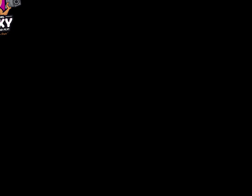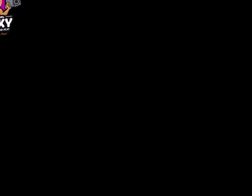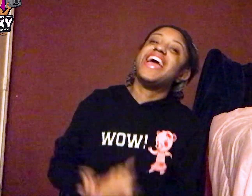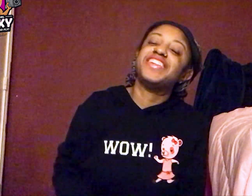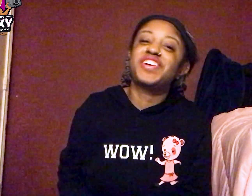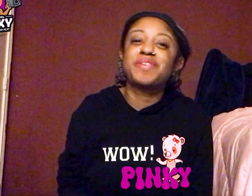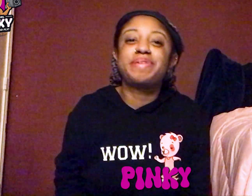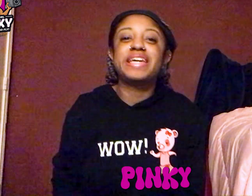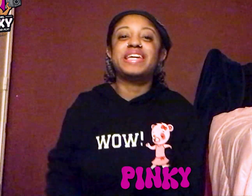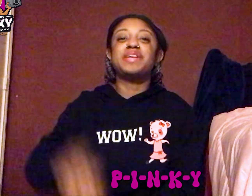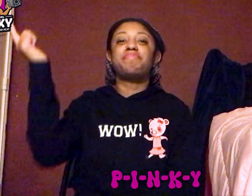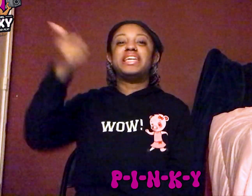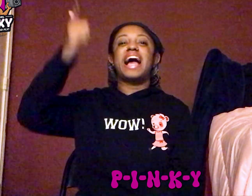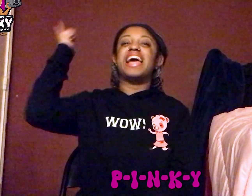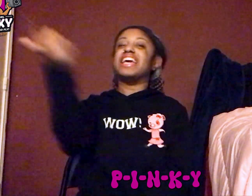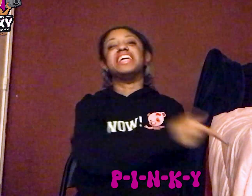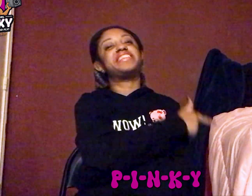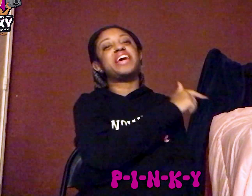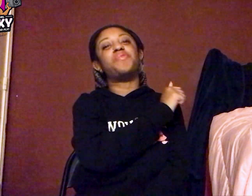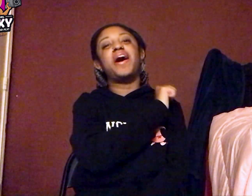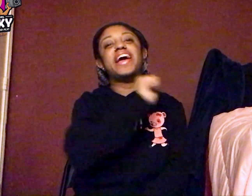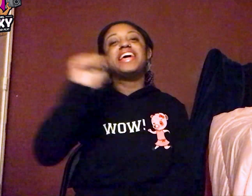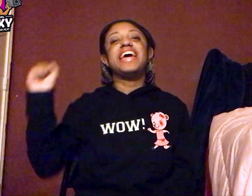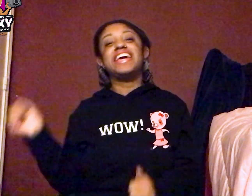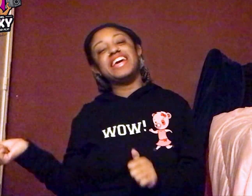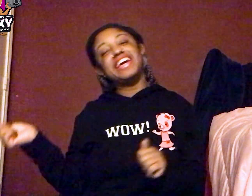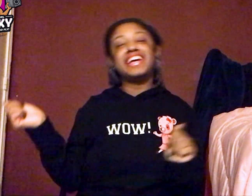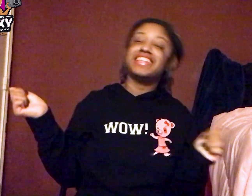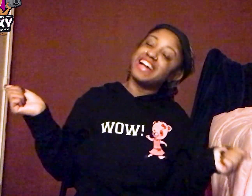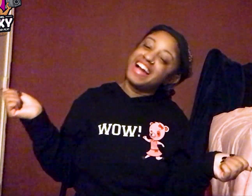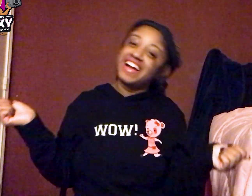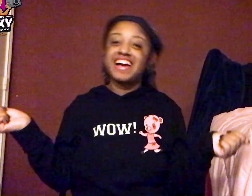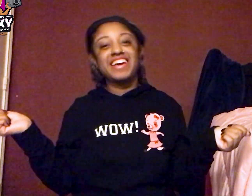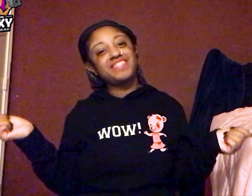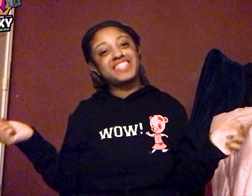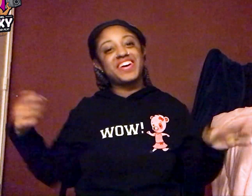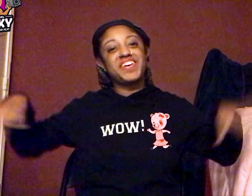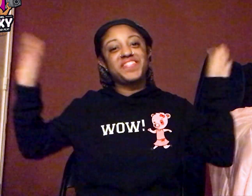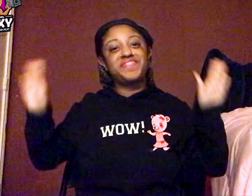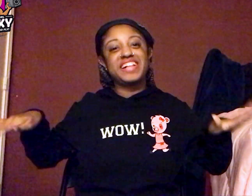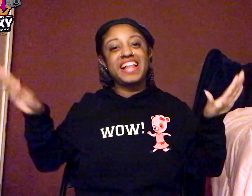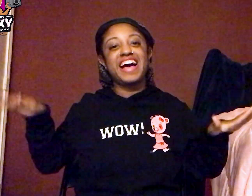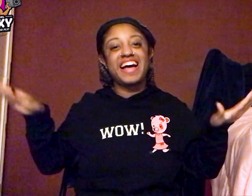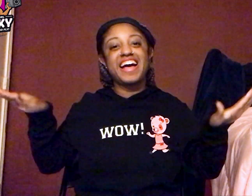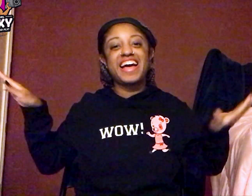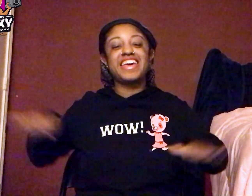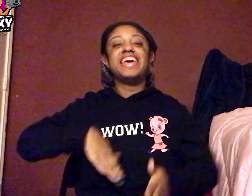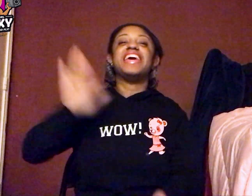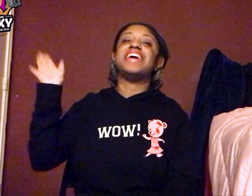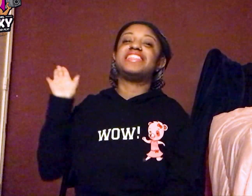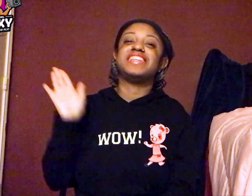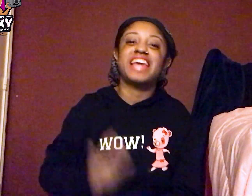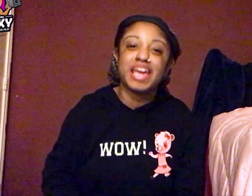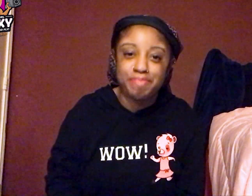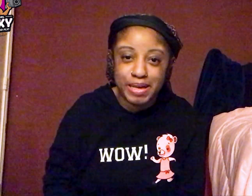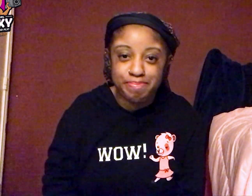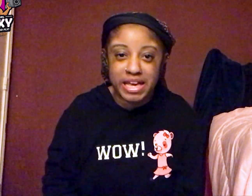Hey, it's your girl, Pinky, P-I-N-K-Y, and I'm so fun. And today, Pink